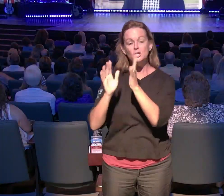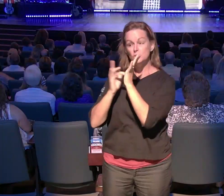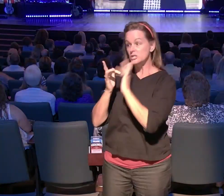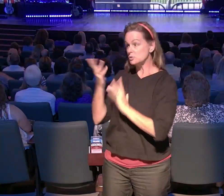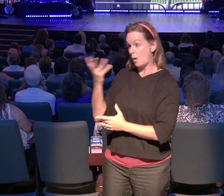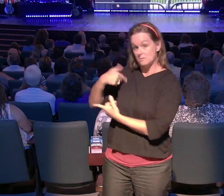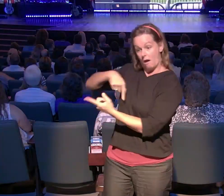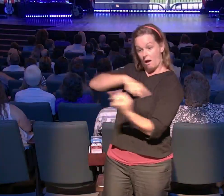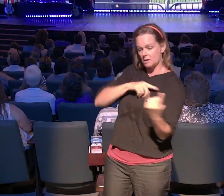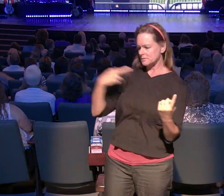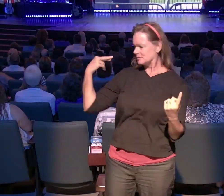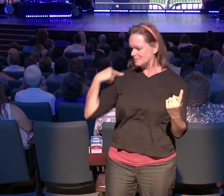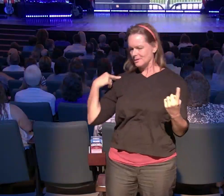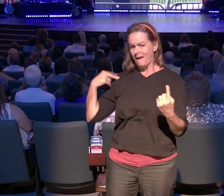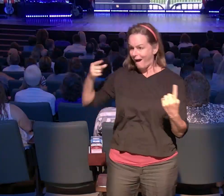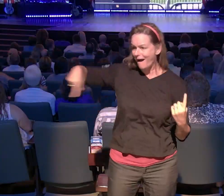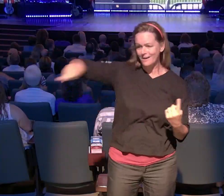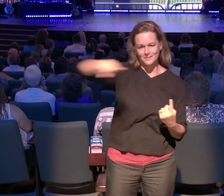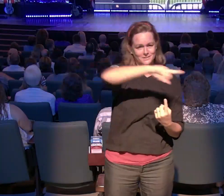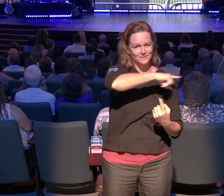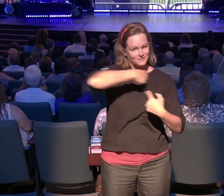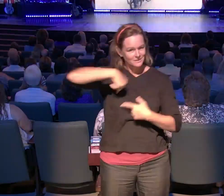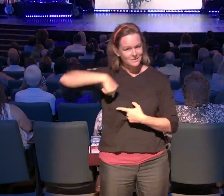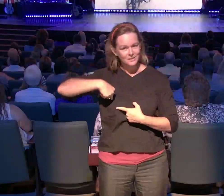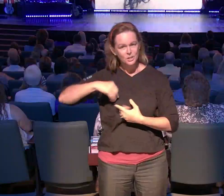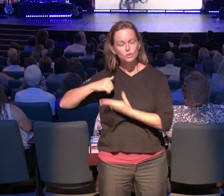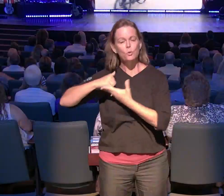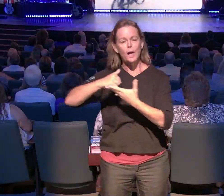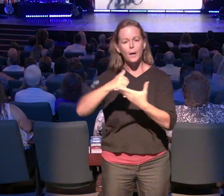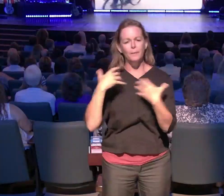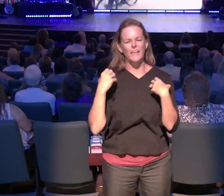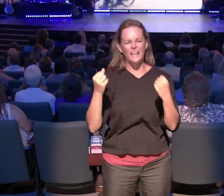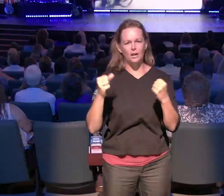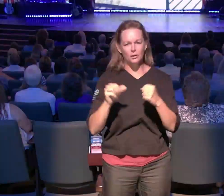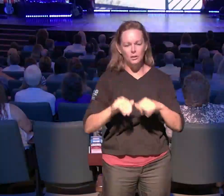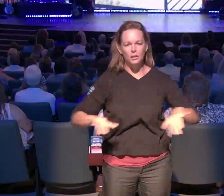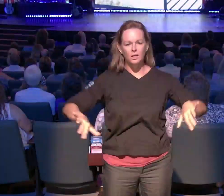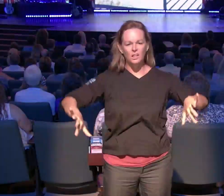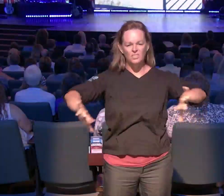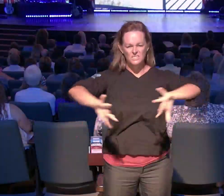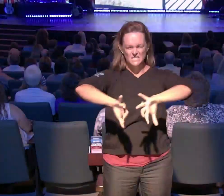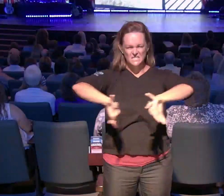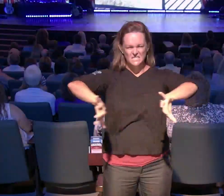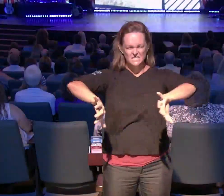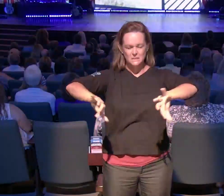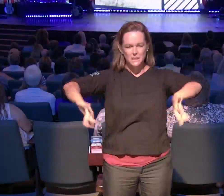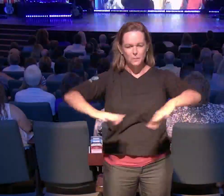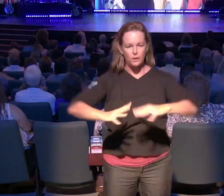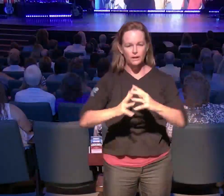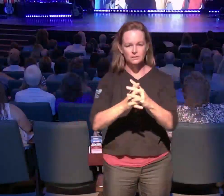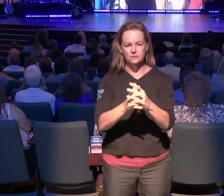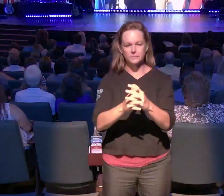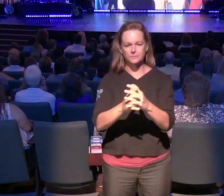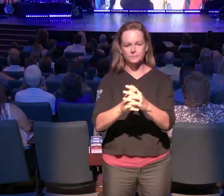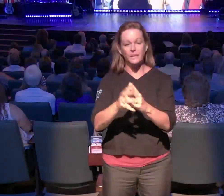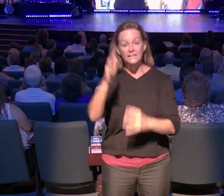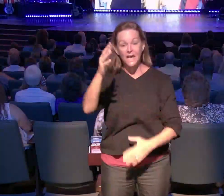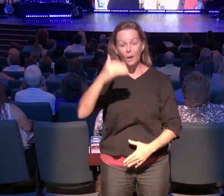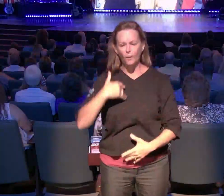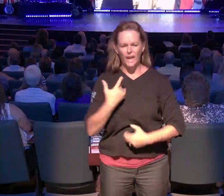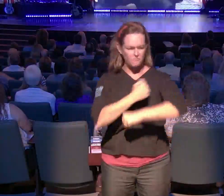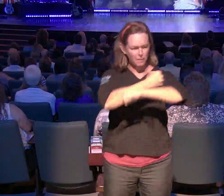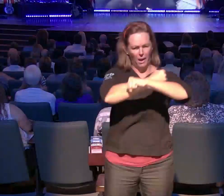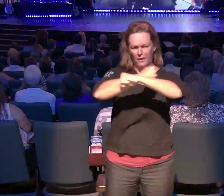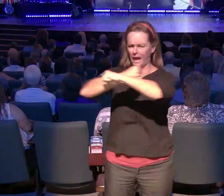land? As I've been traveling around our capital this week, I'm seeing police and barricades set up to control the